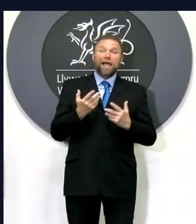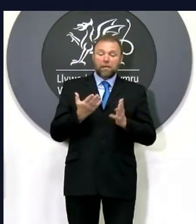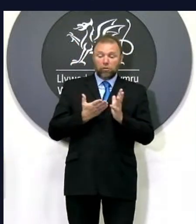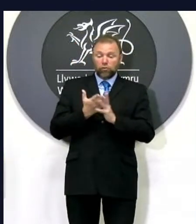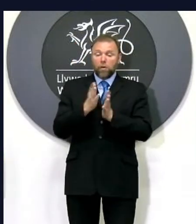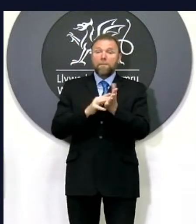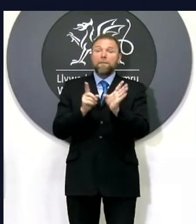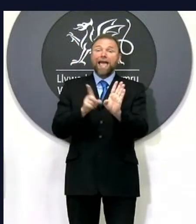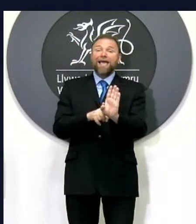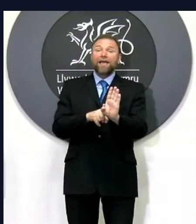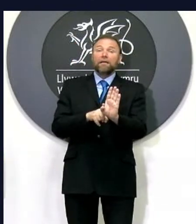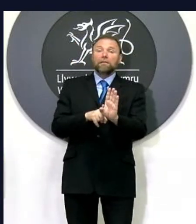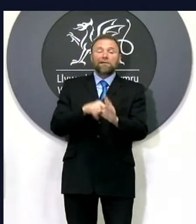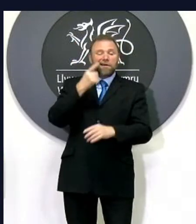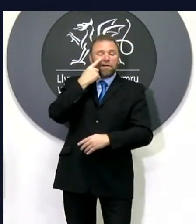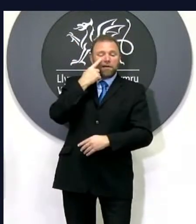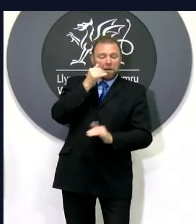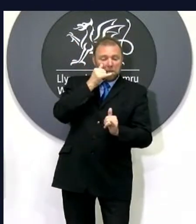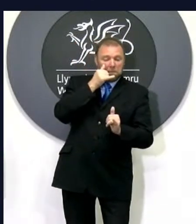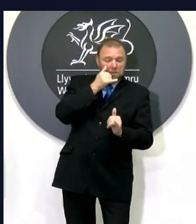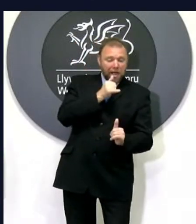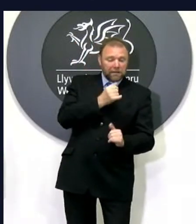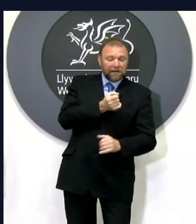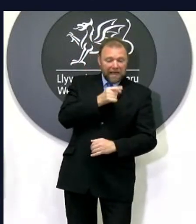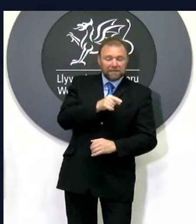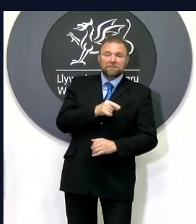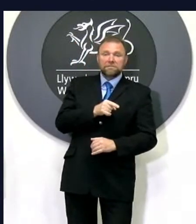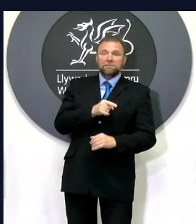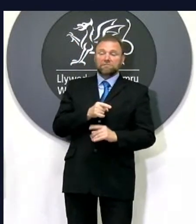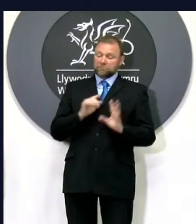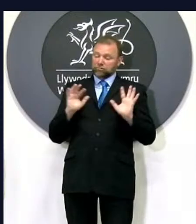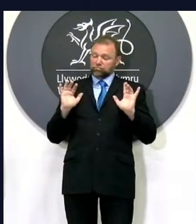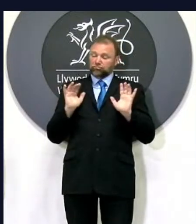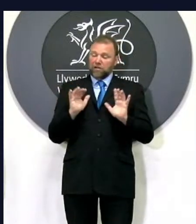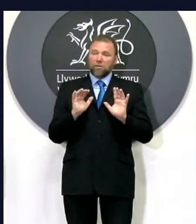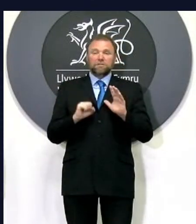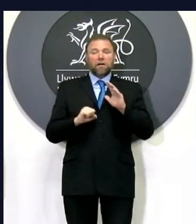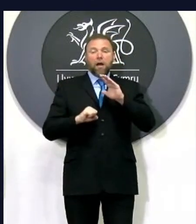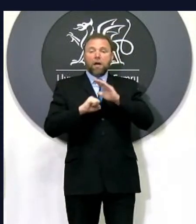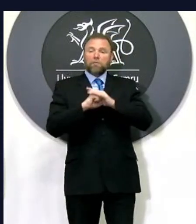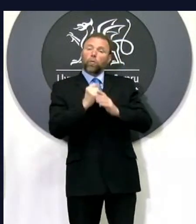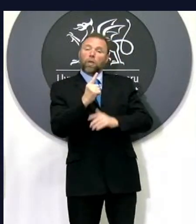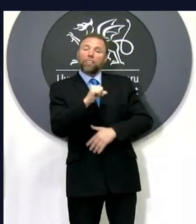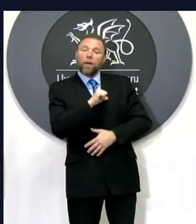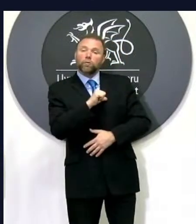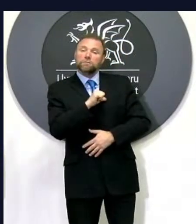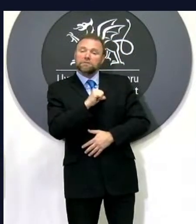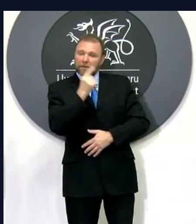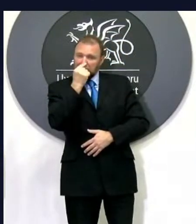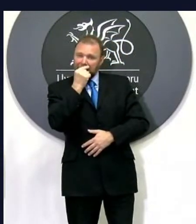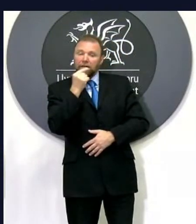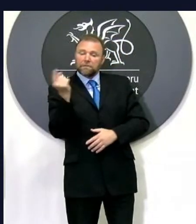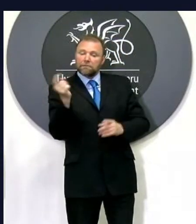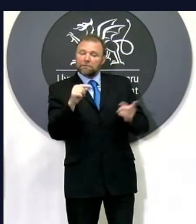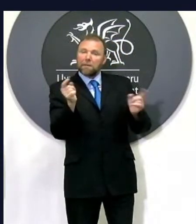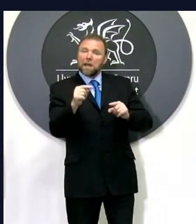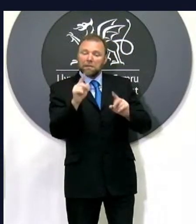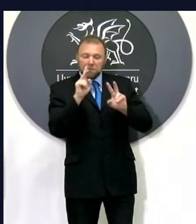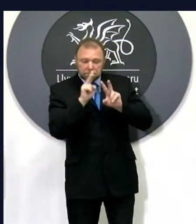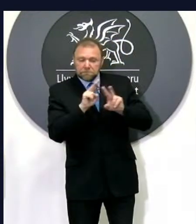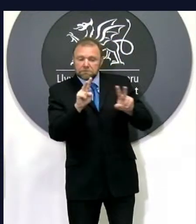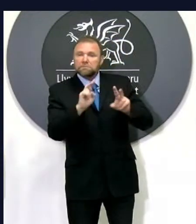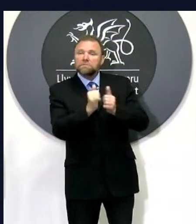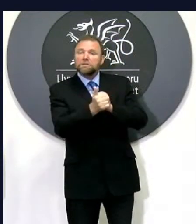we will have a series of pilot events where crowds of up to 1,000 people will be able to return to arts or